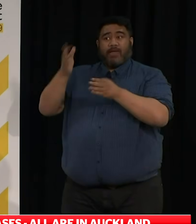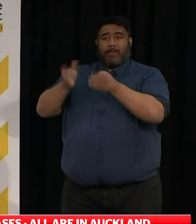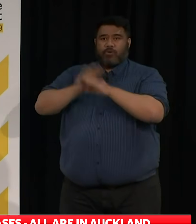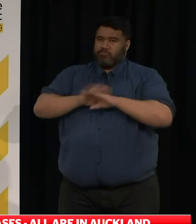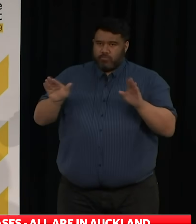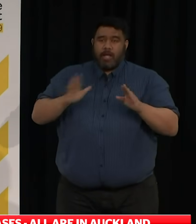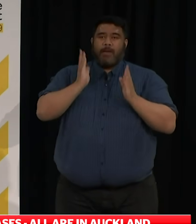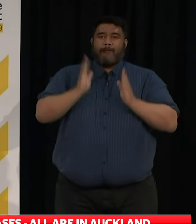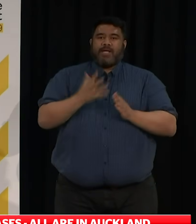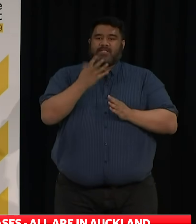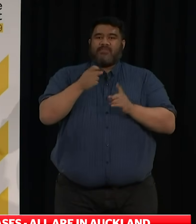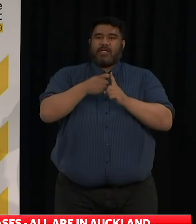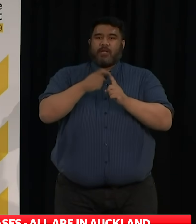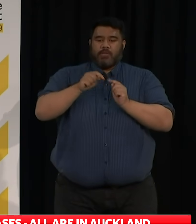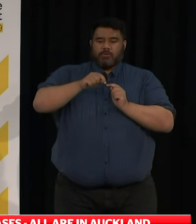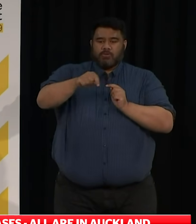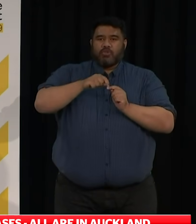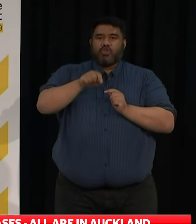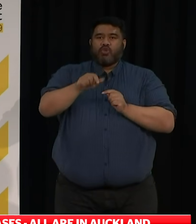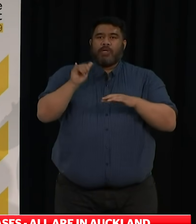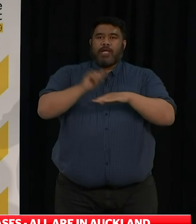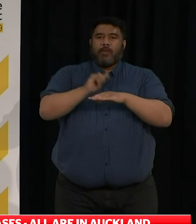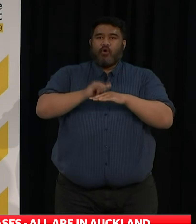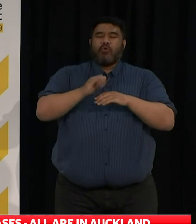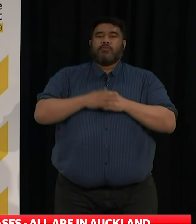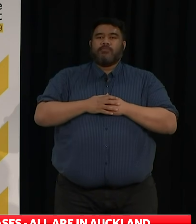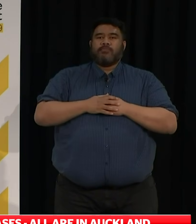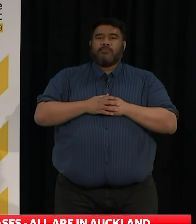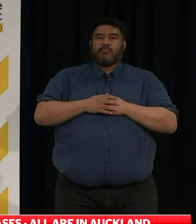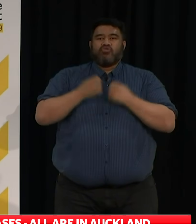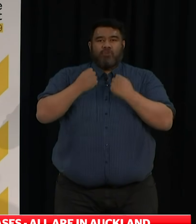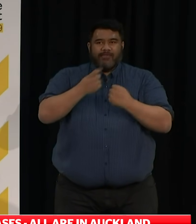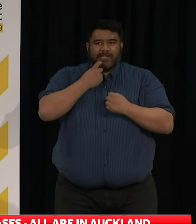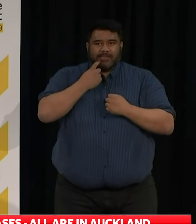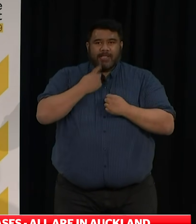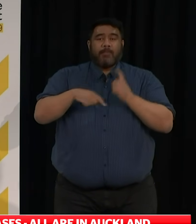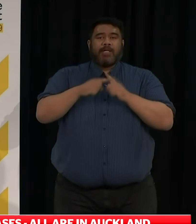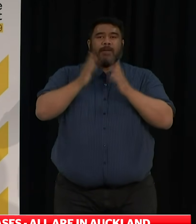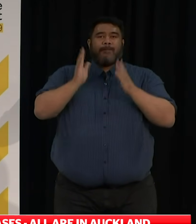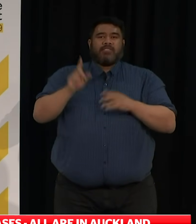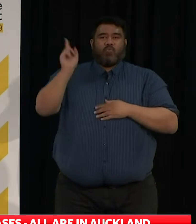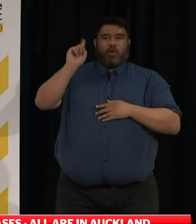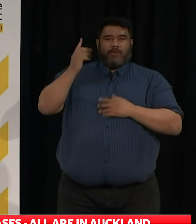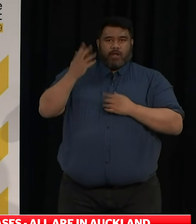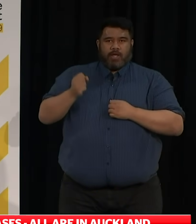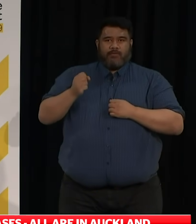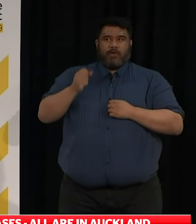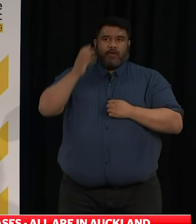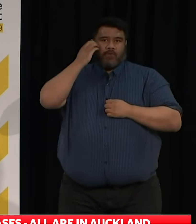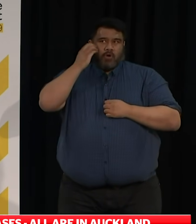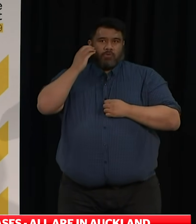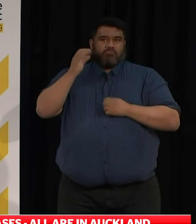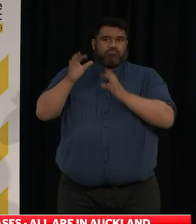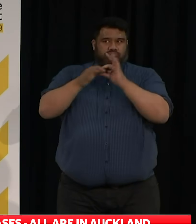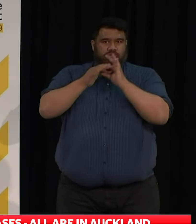50 kilometres of either Auckland or Christchurch Airport by road. It must also have cellular coverage. No visitors